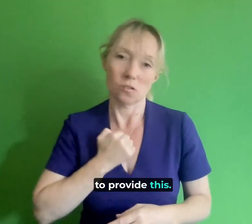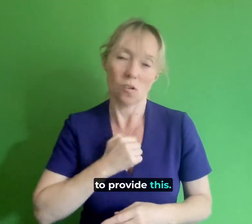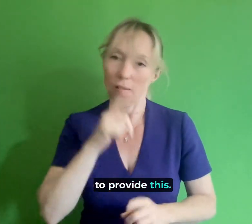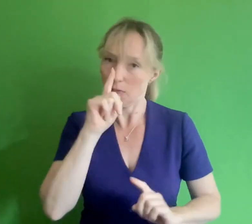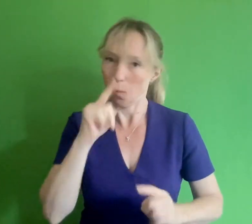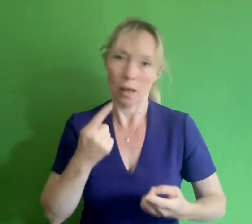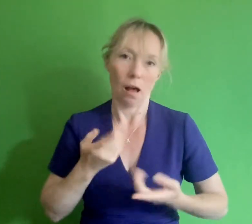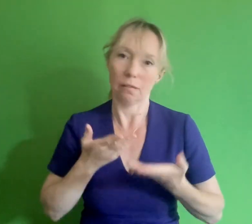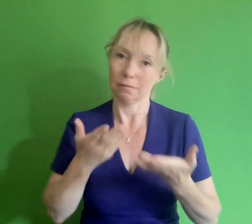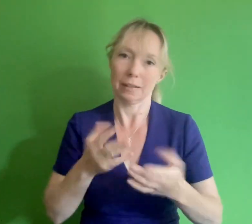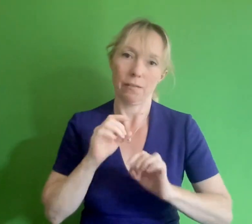this.